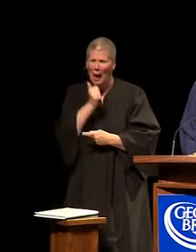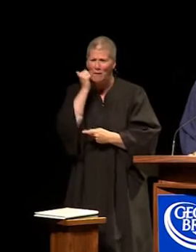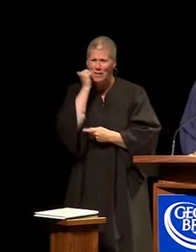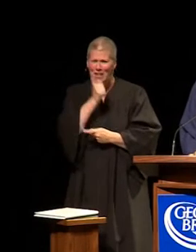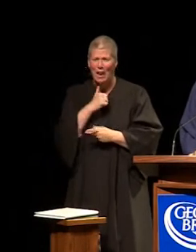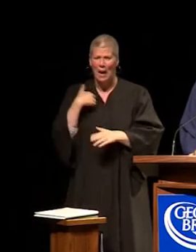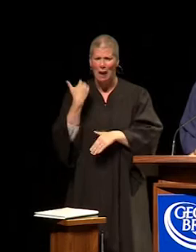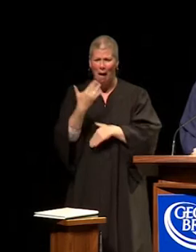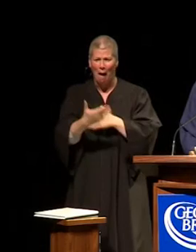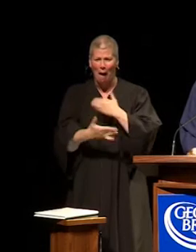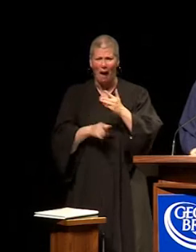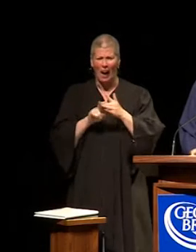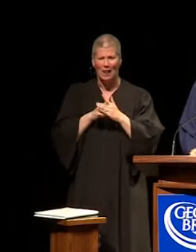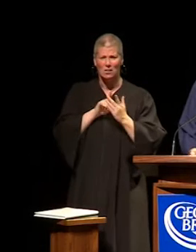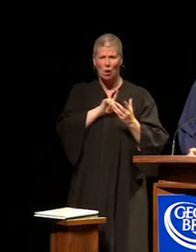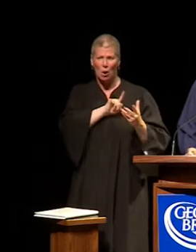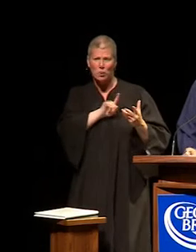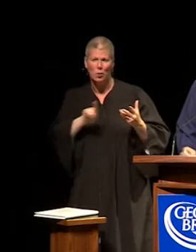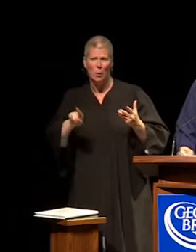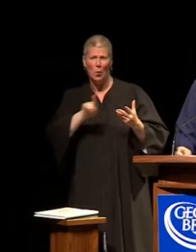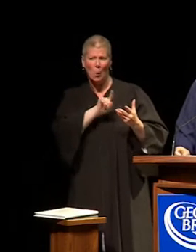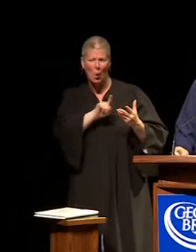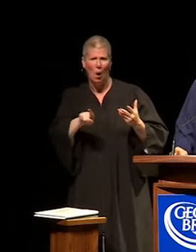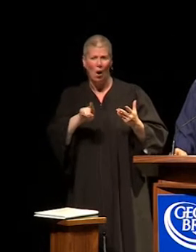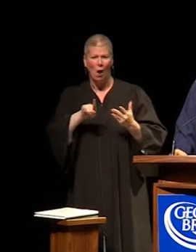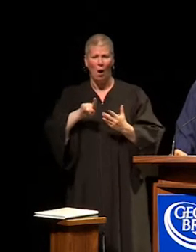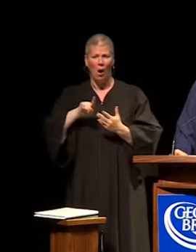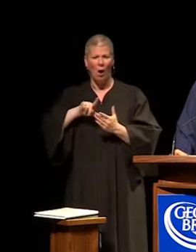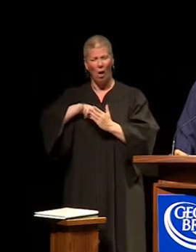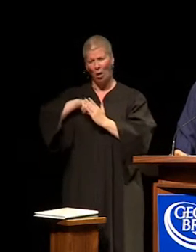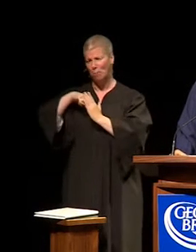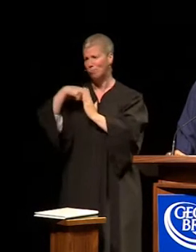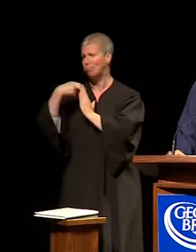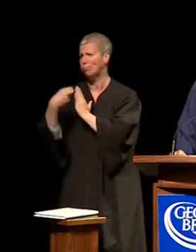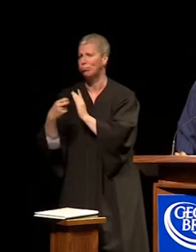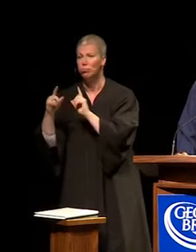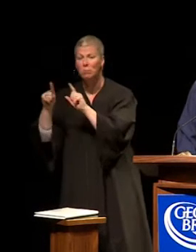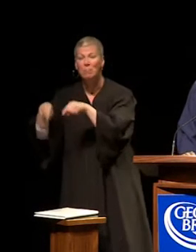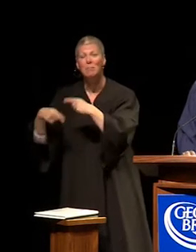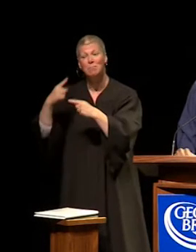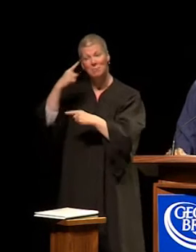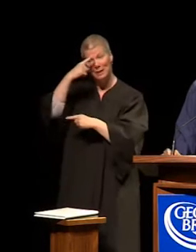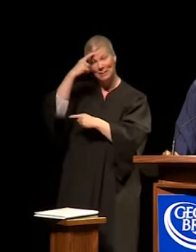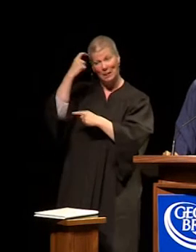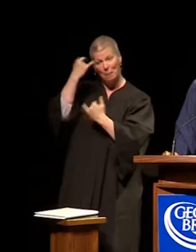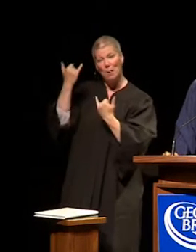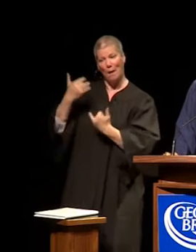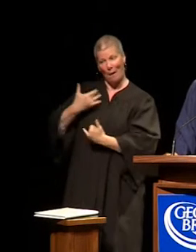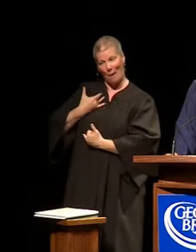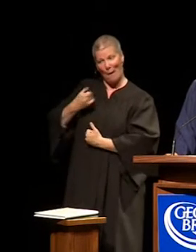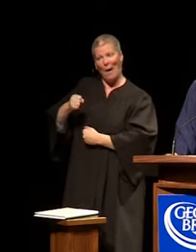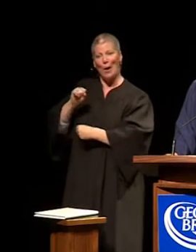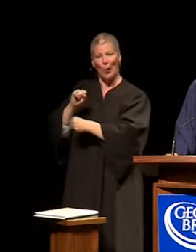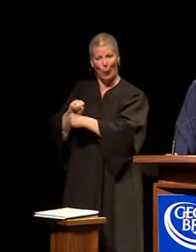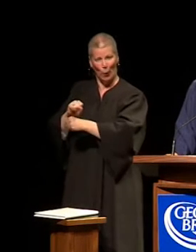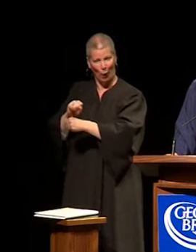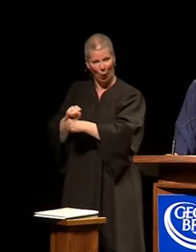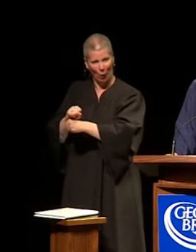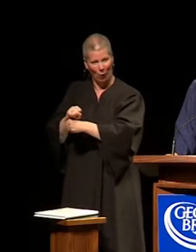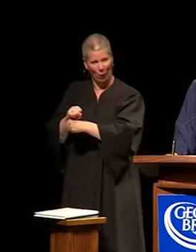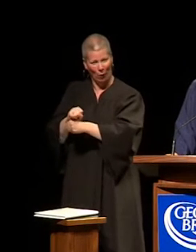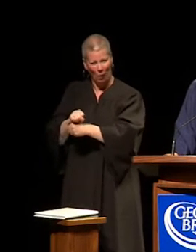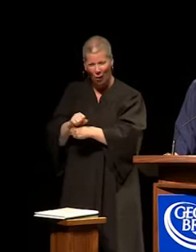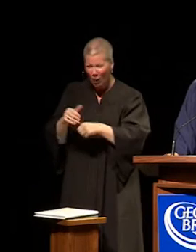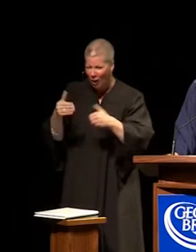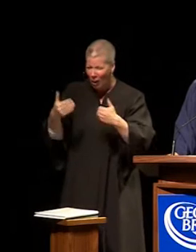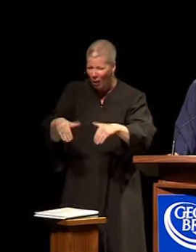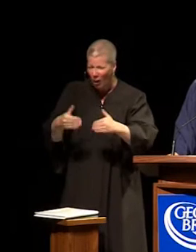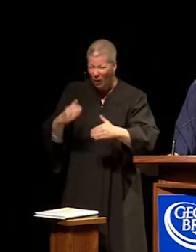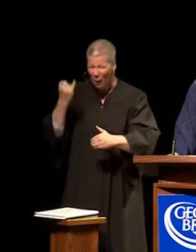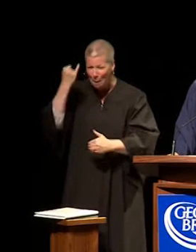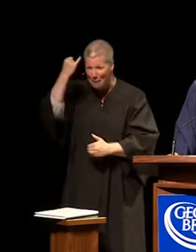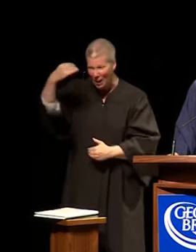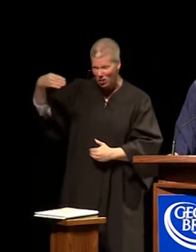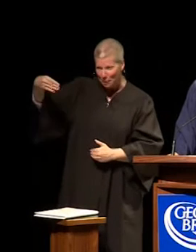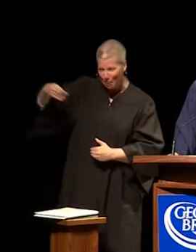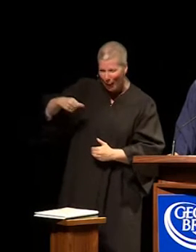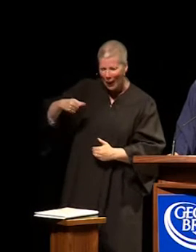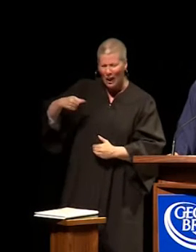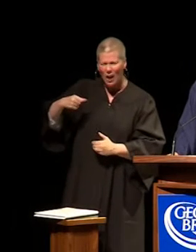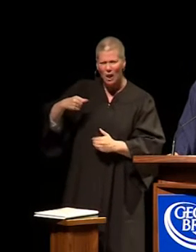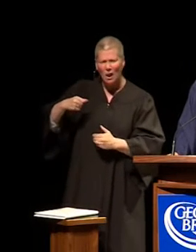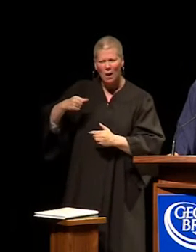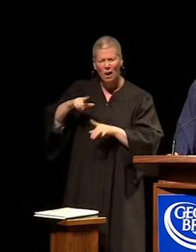into the group, and I've been employed every summer since. Imagine getting paid for something you're excited about.